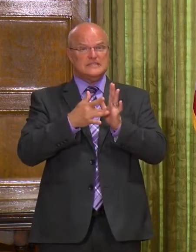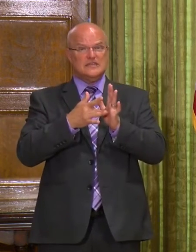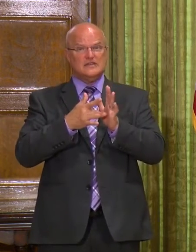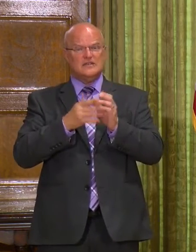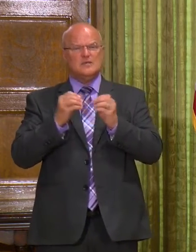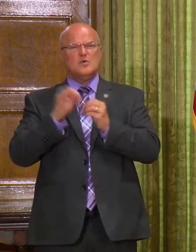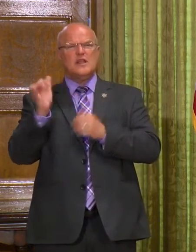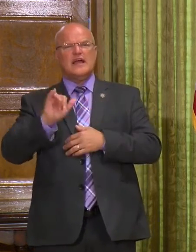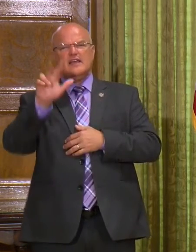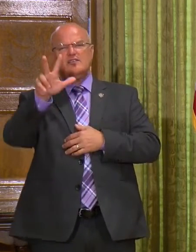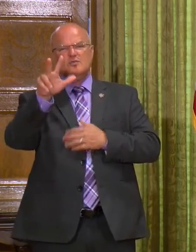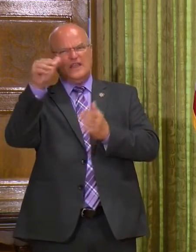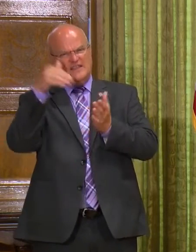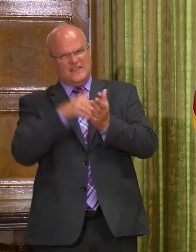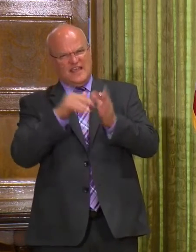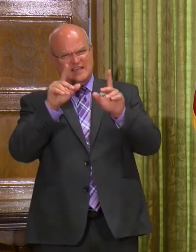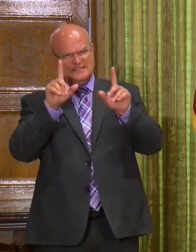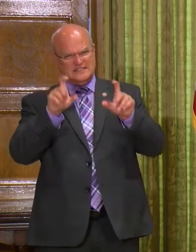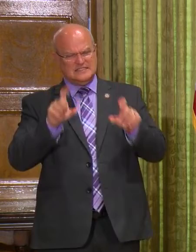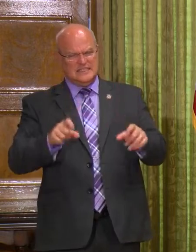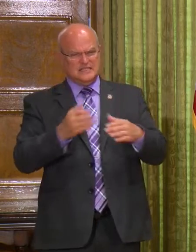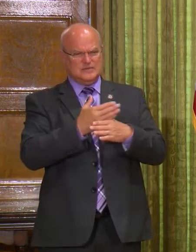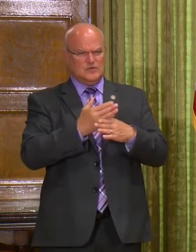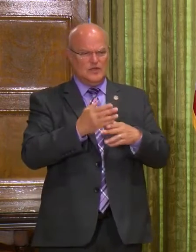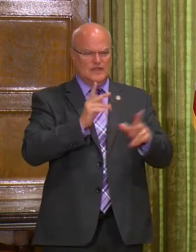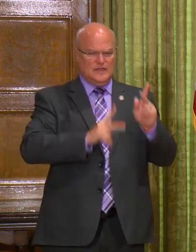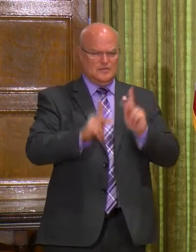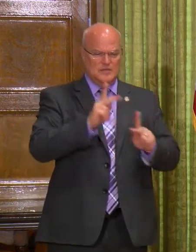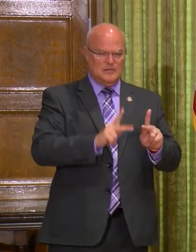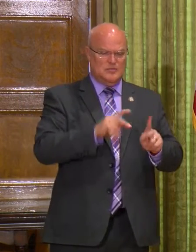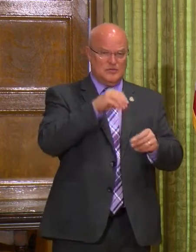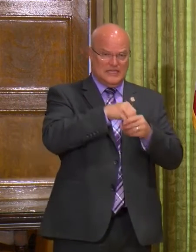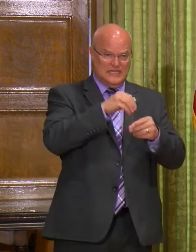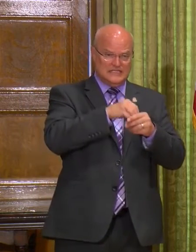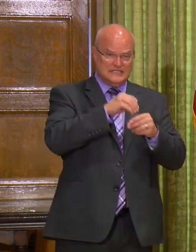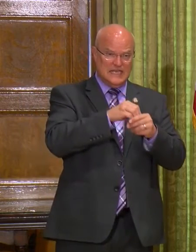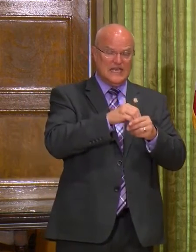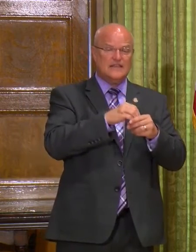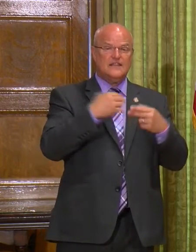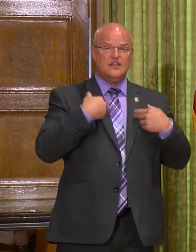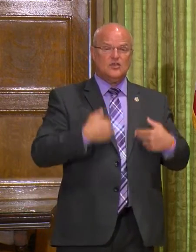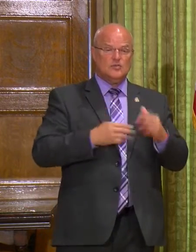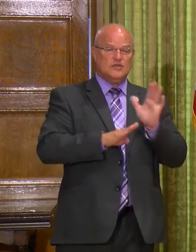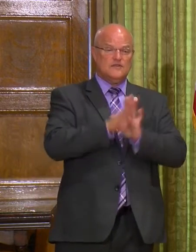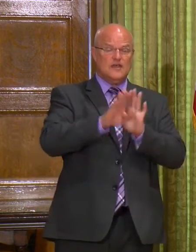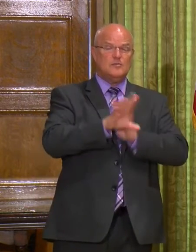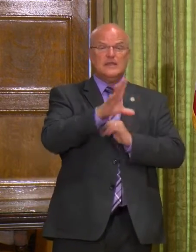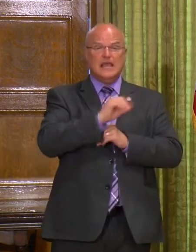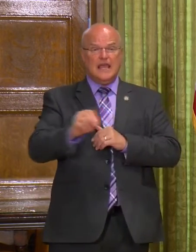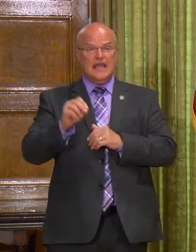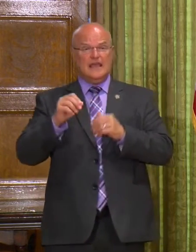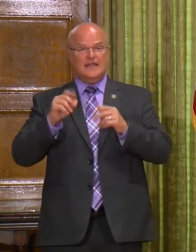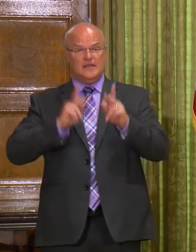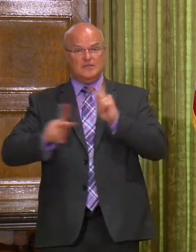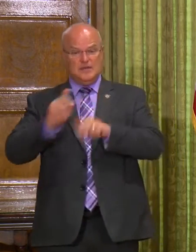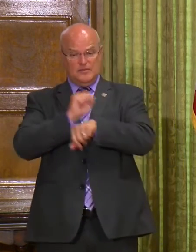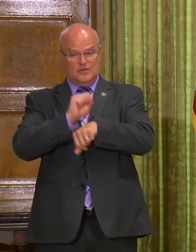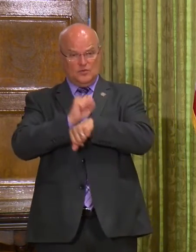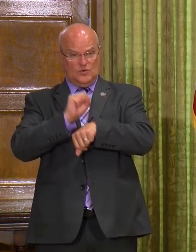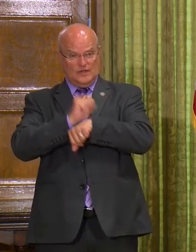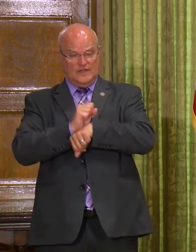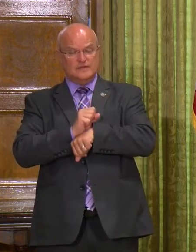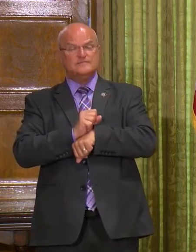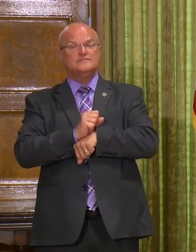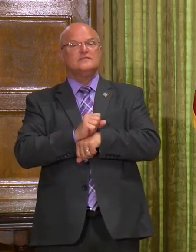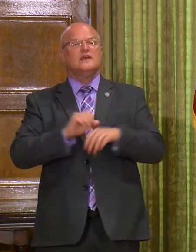to 3,000 tests between the residents and the employees that are at those centers. They'll conduct them